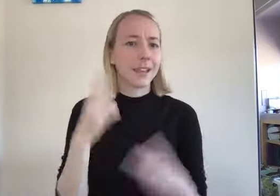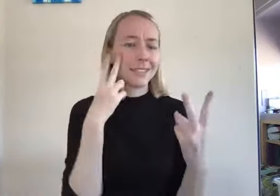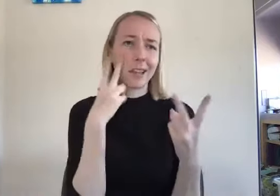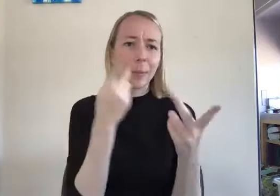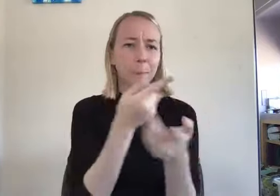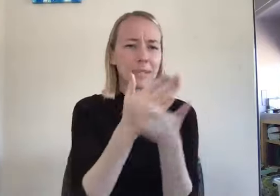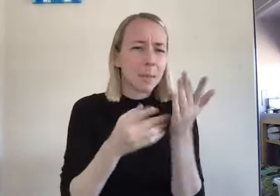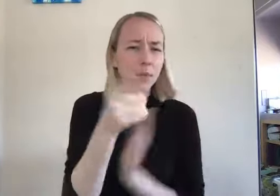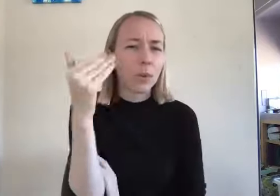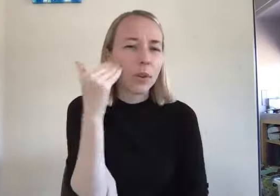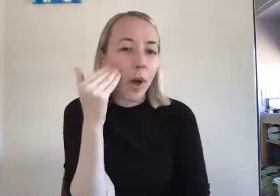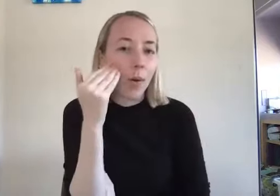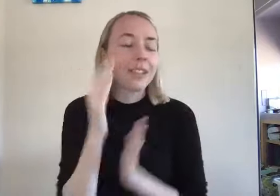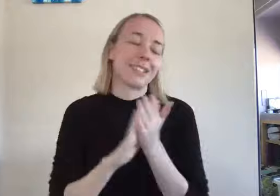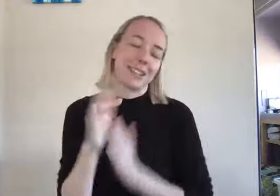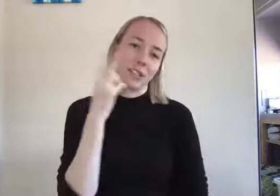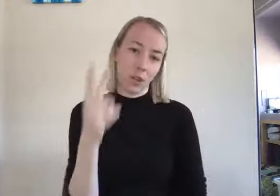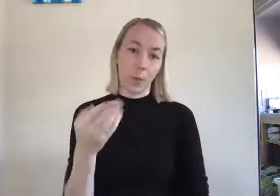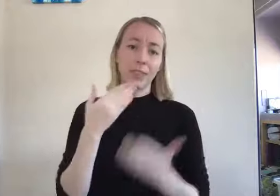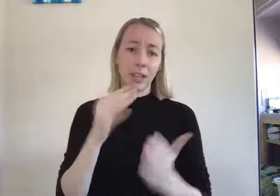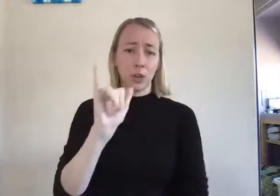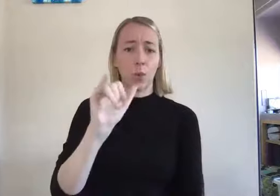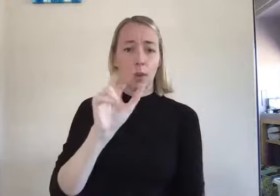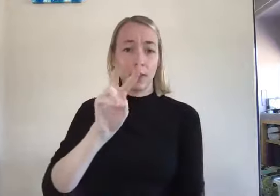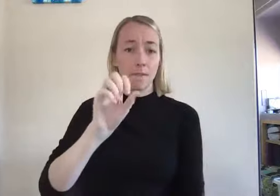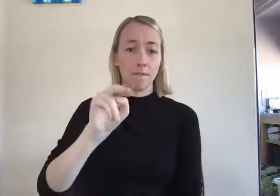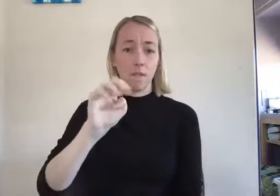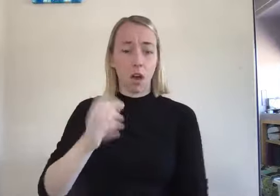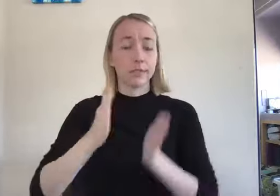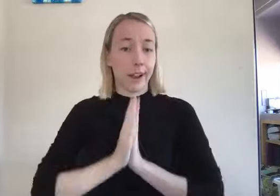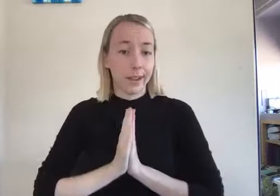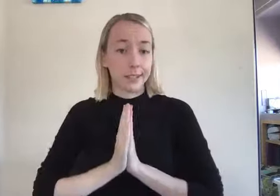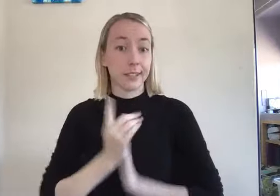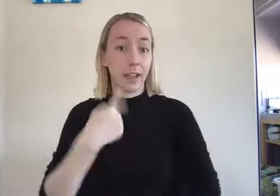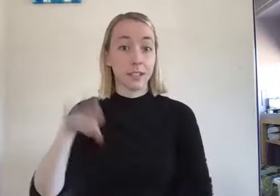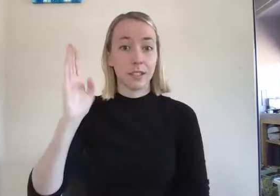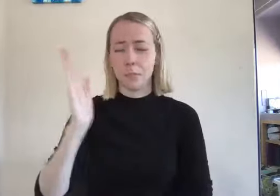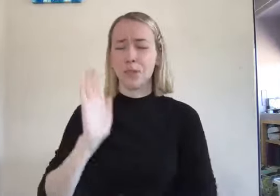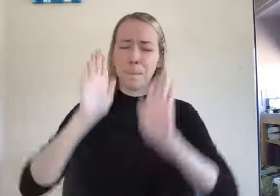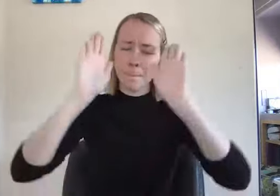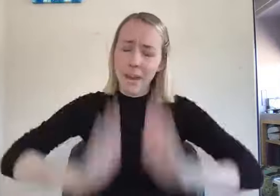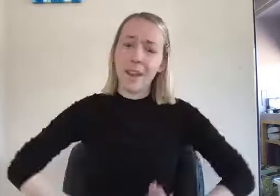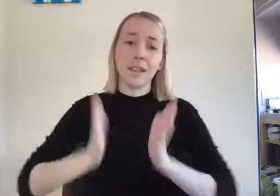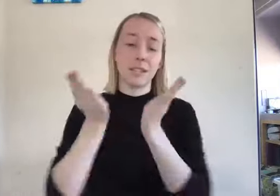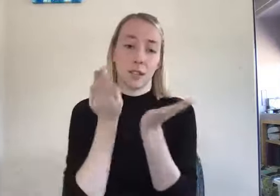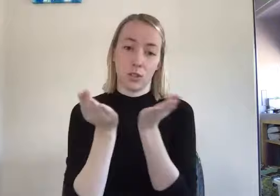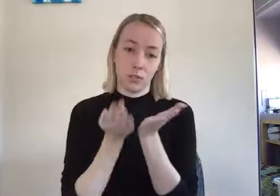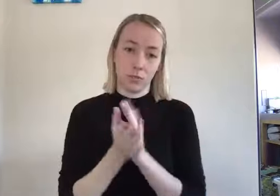and it's great to see you. And thanks, Yvonne, for asking us. And, what a great service this